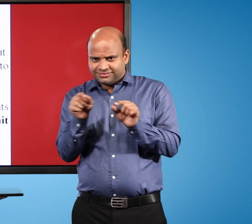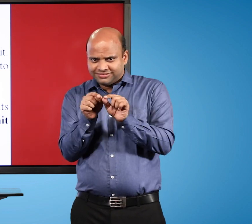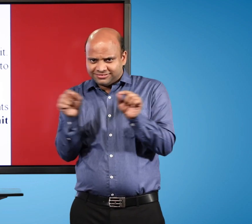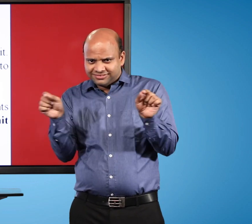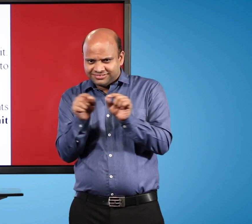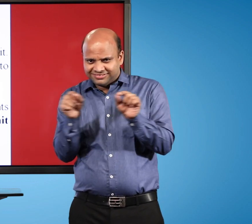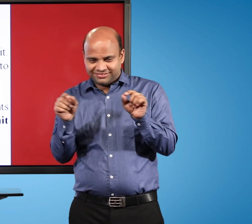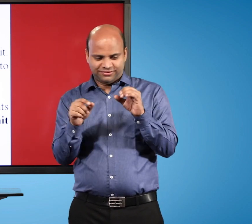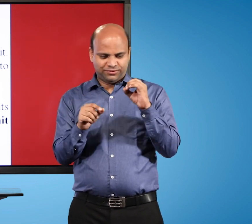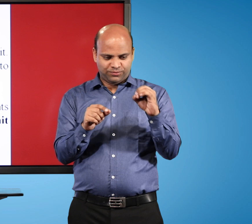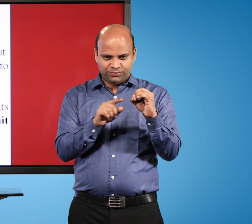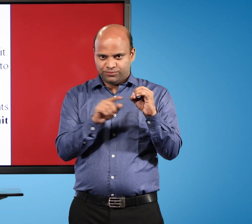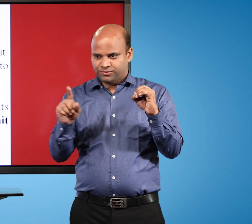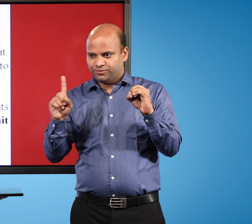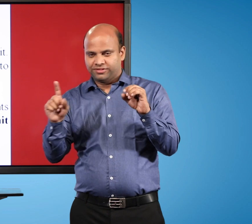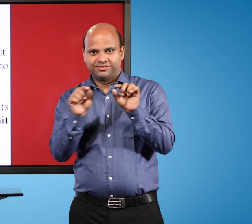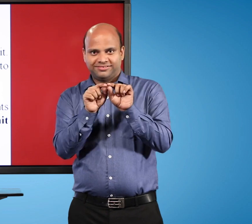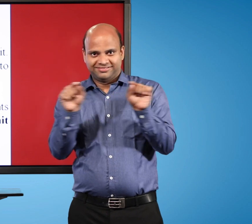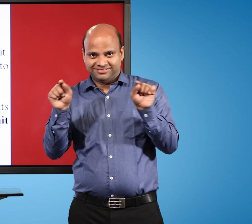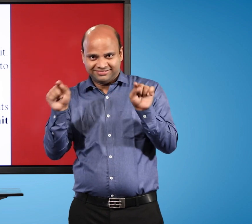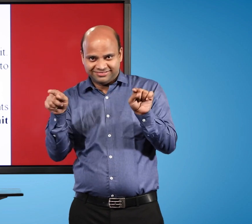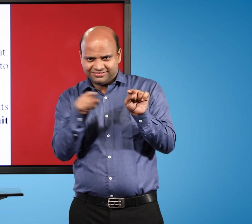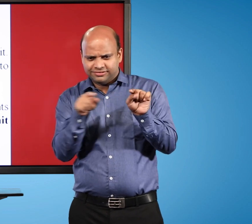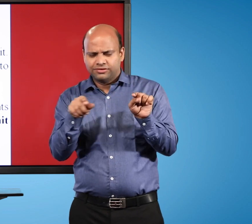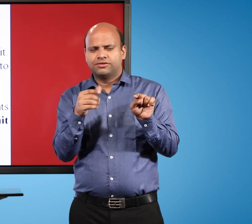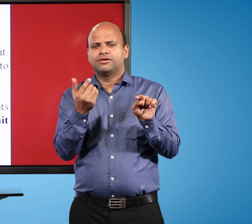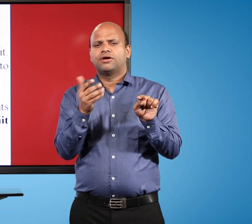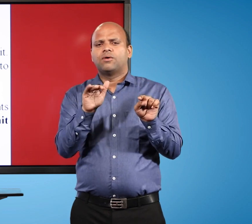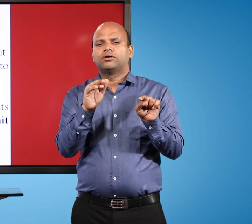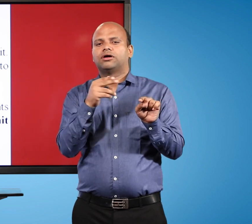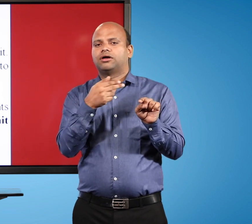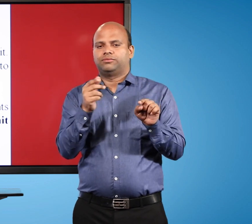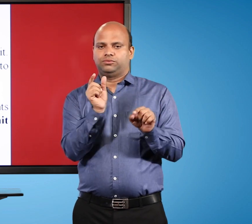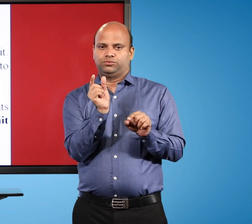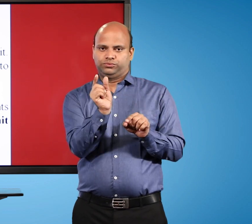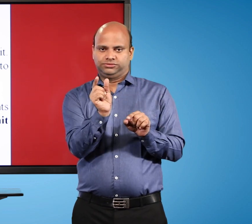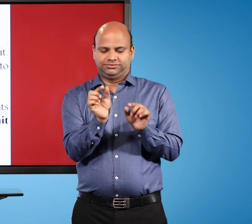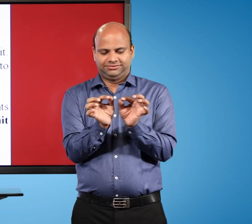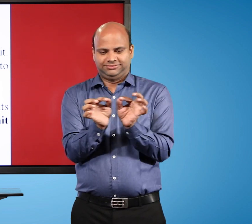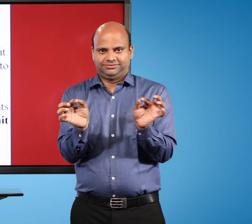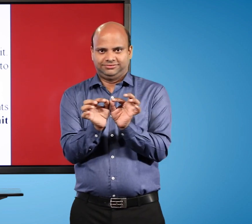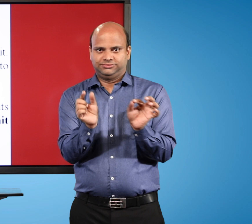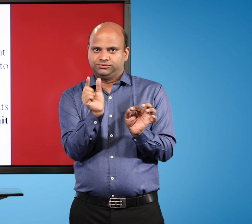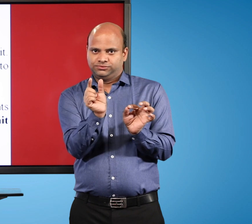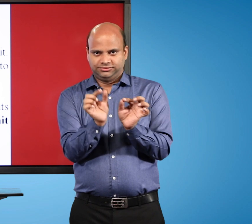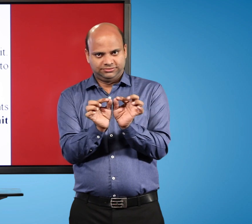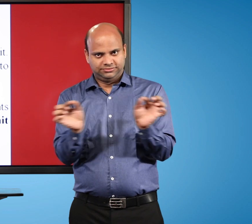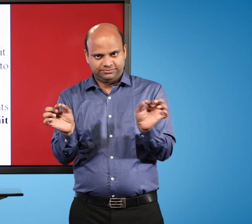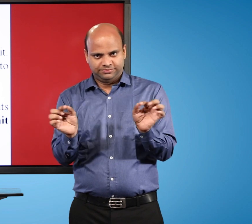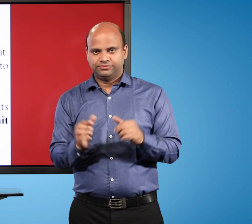The distance between these 2 points, labeled as 0 and 1, is called unit distance.